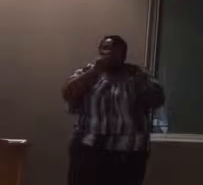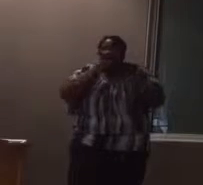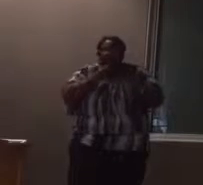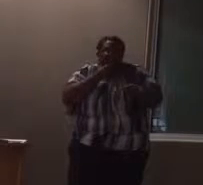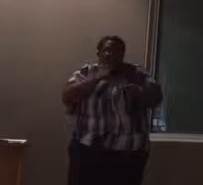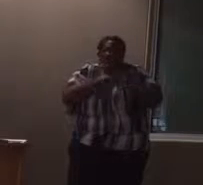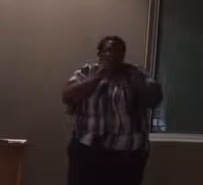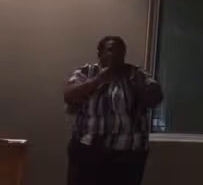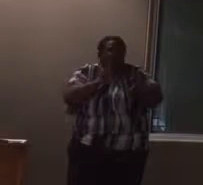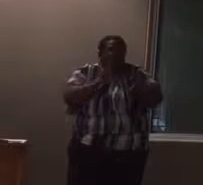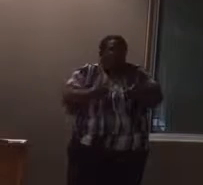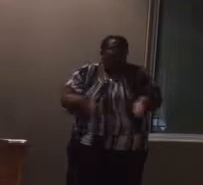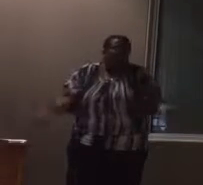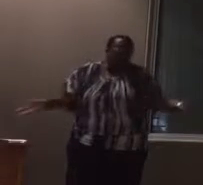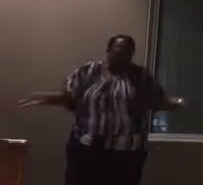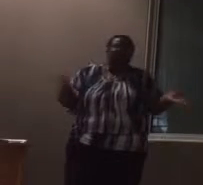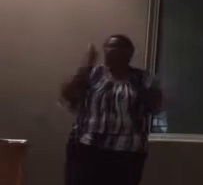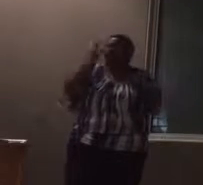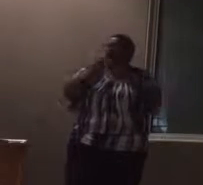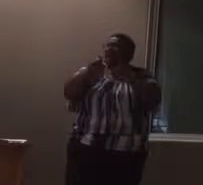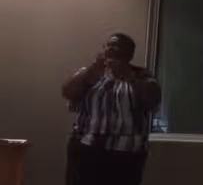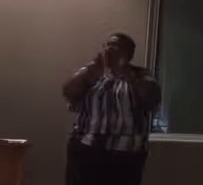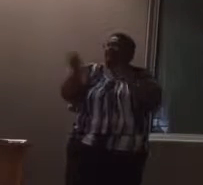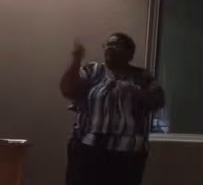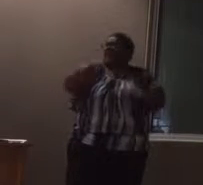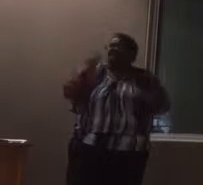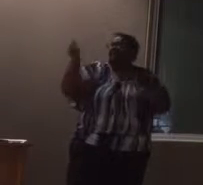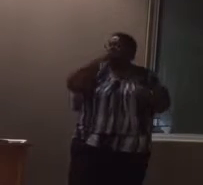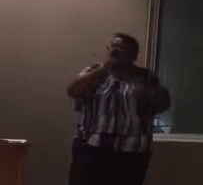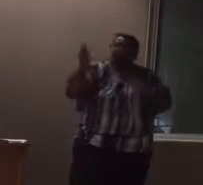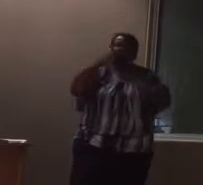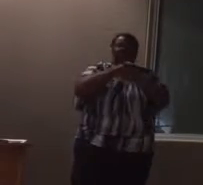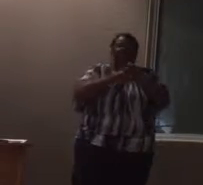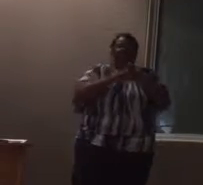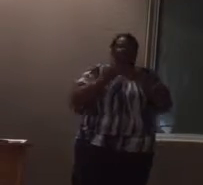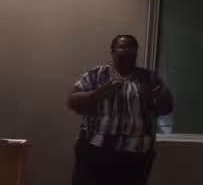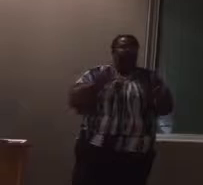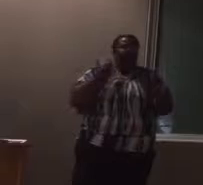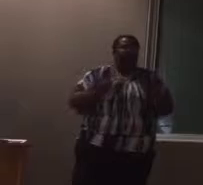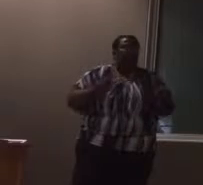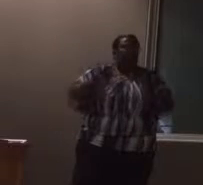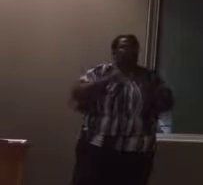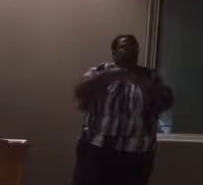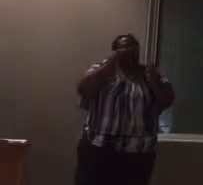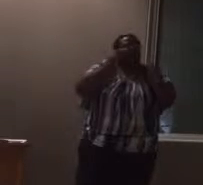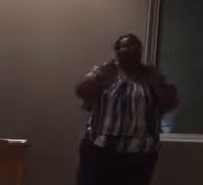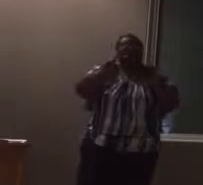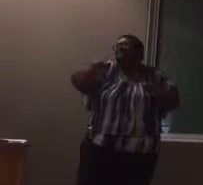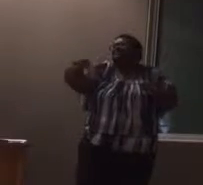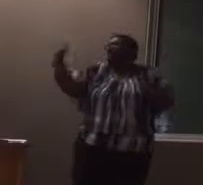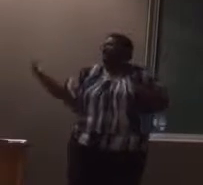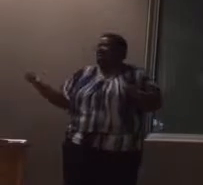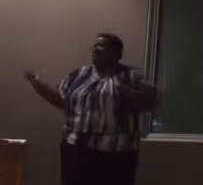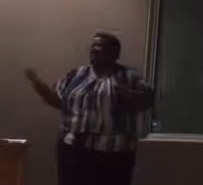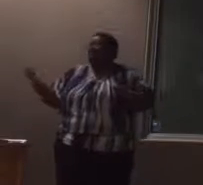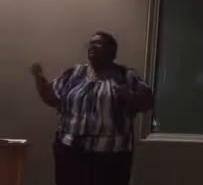time and expense. If you're not going to be serious about attending class, why should the interpreters be showing up every week, sitting there waiting when they could